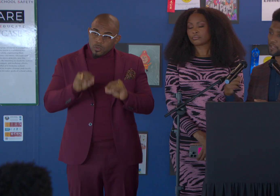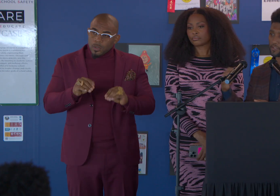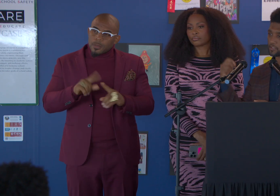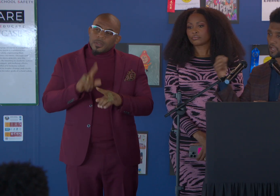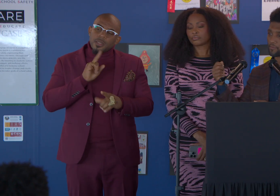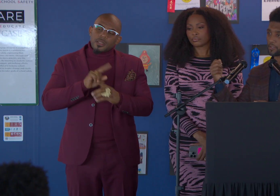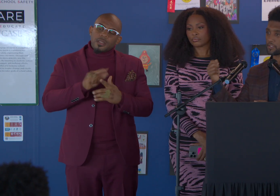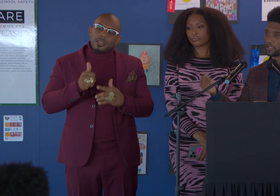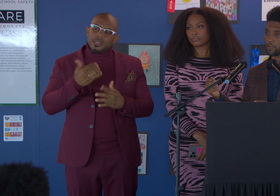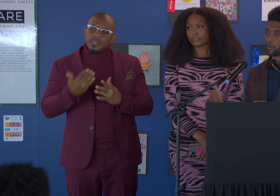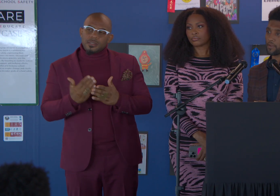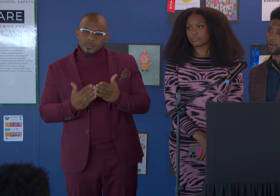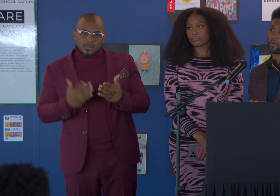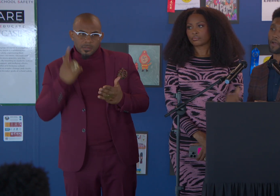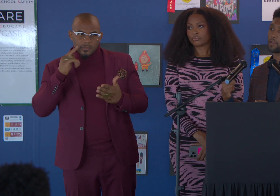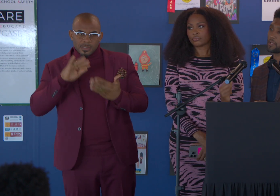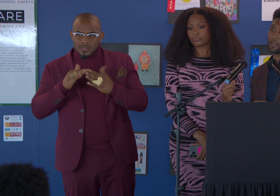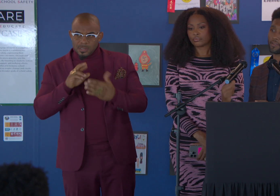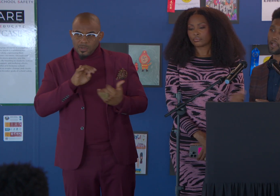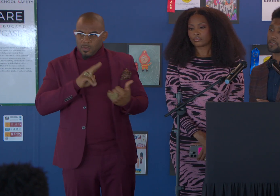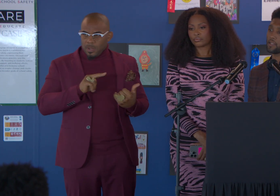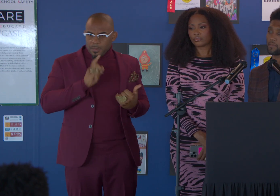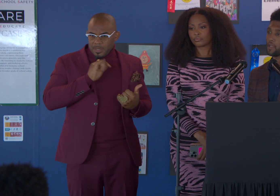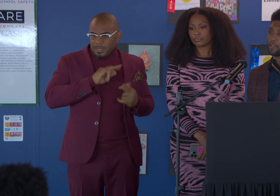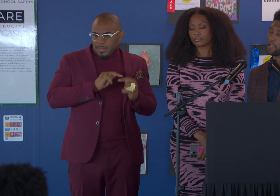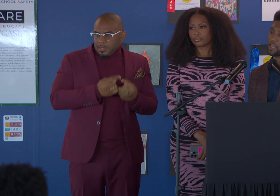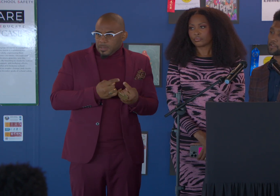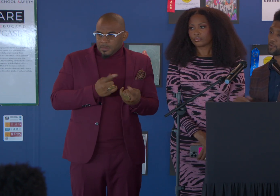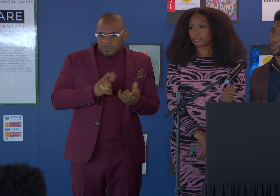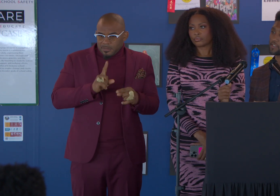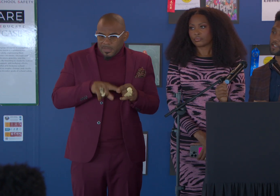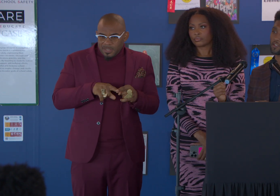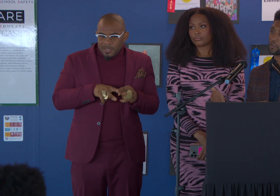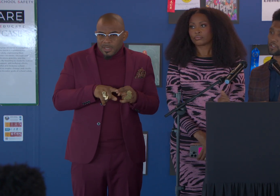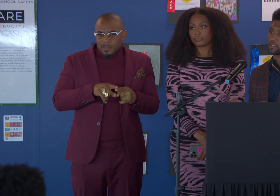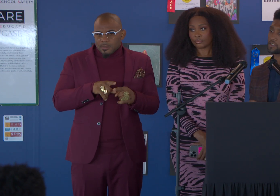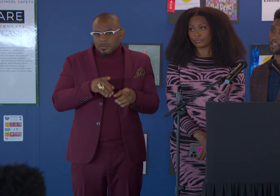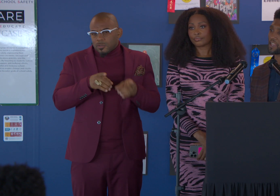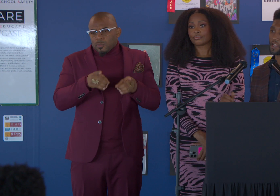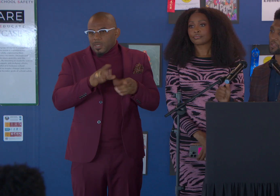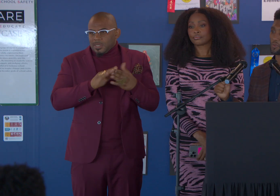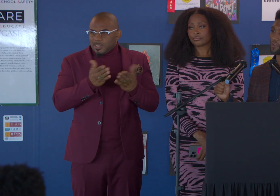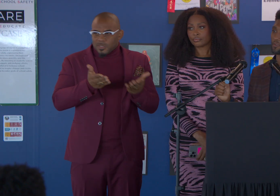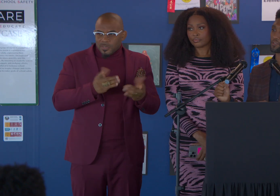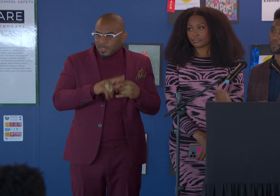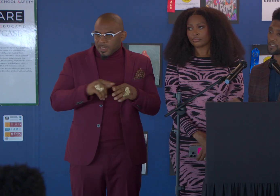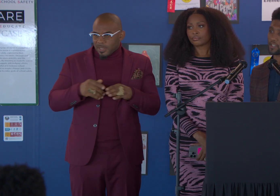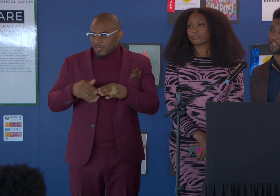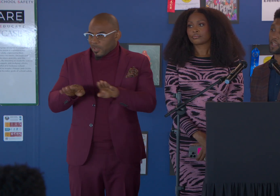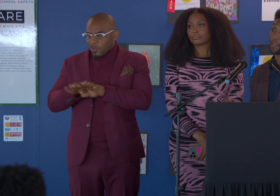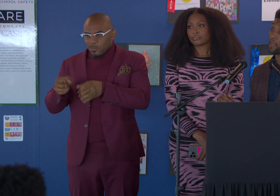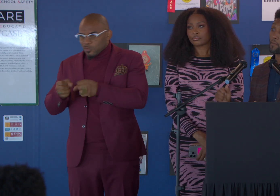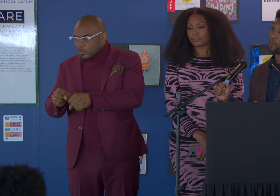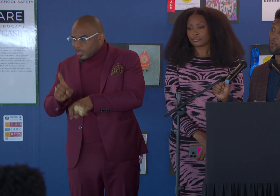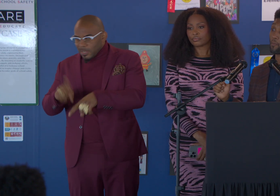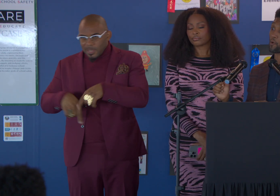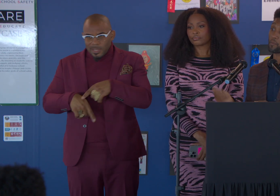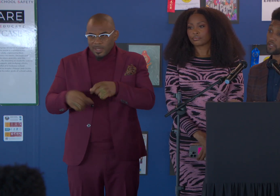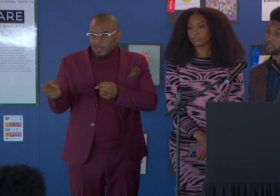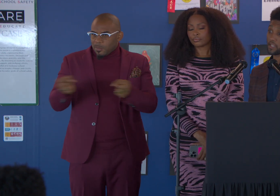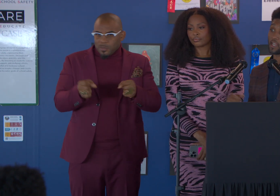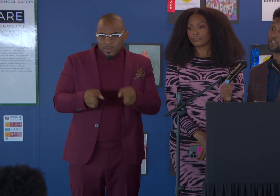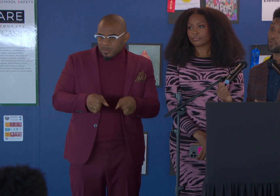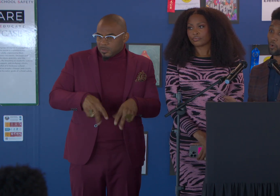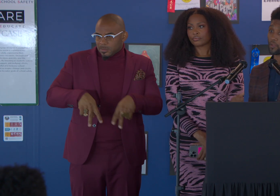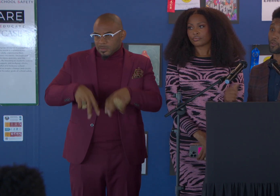but then there's a side for the cities, right? Robyn and that team, they can't direct city services, they can't close off streets, they can't pull